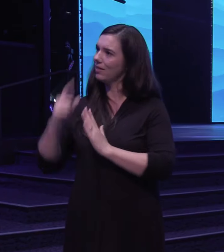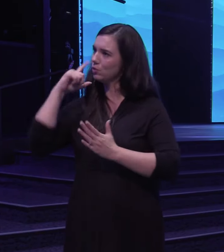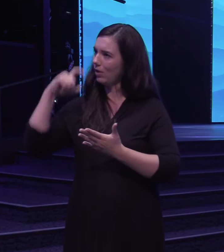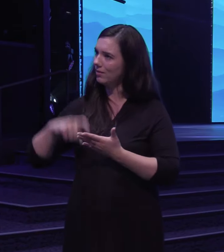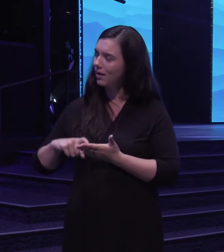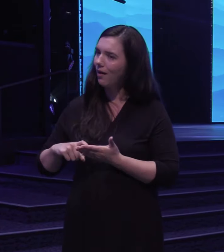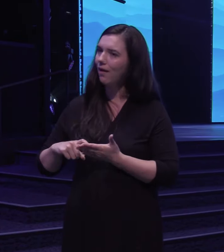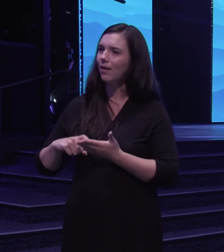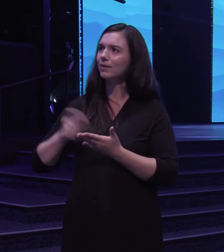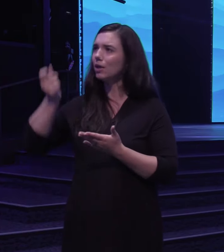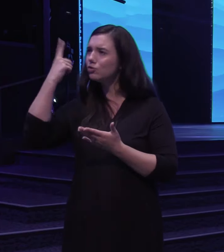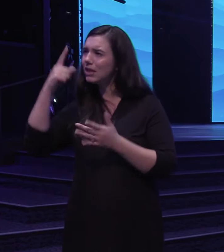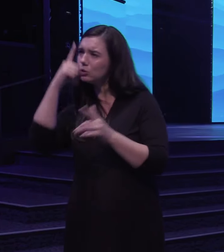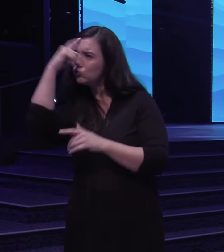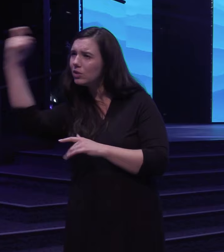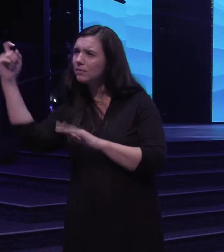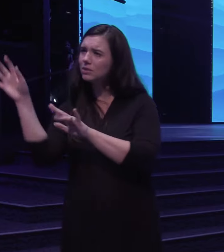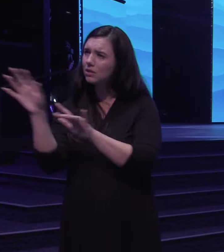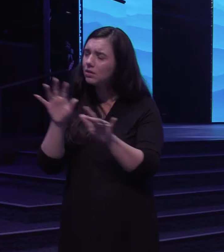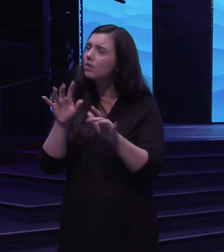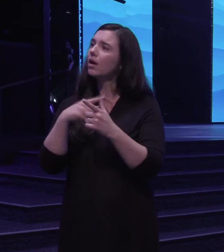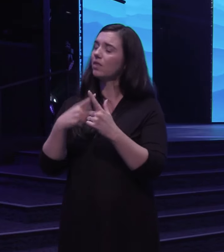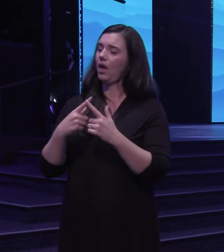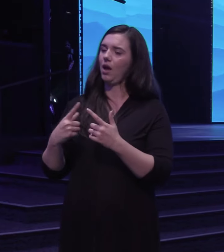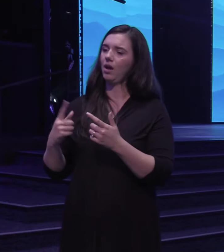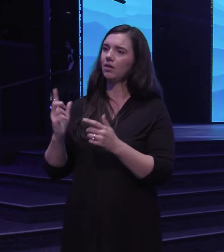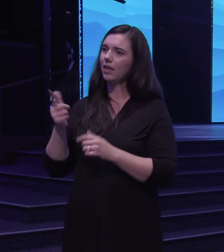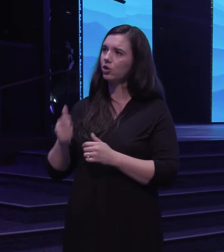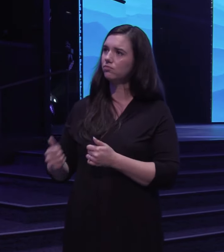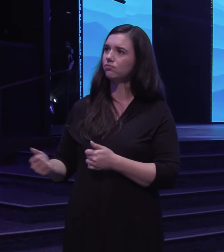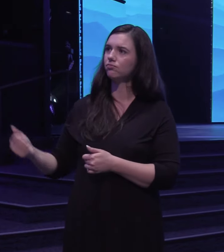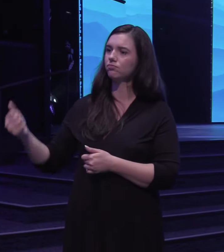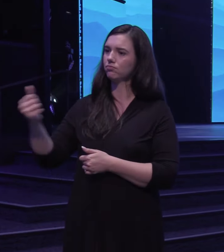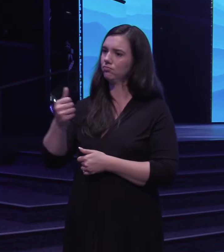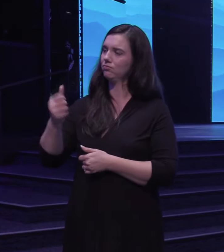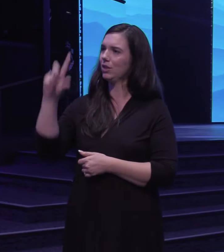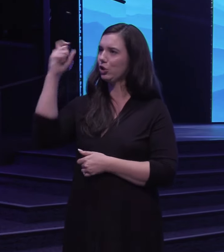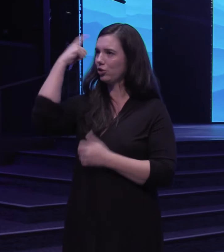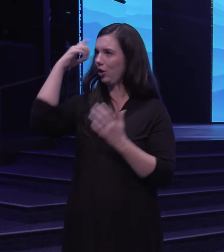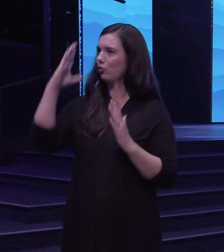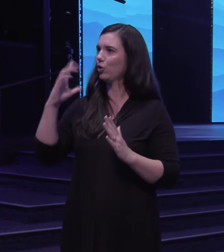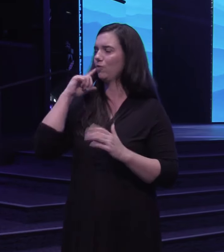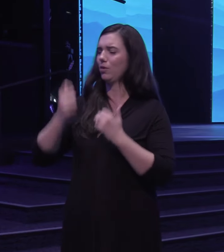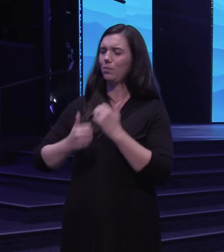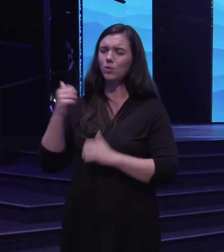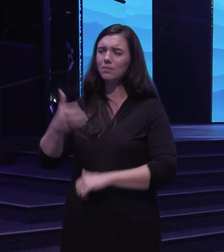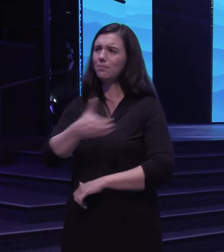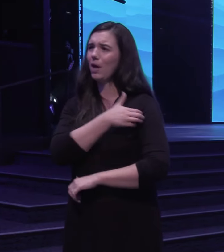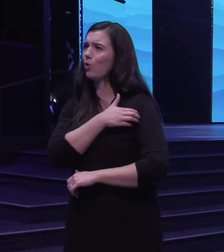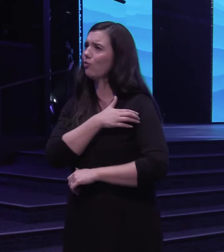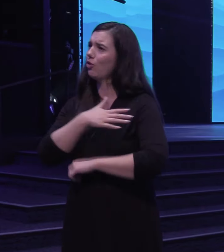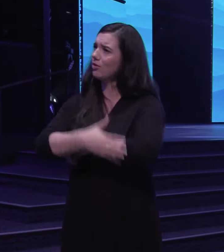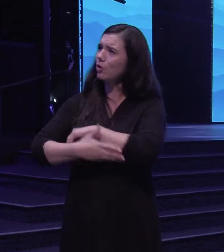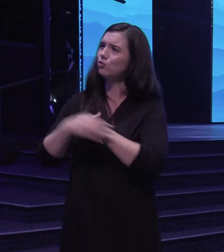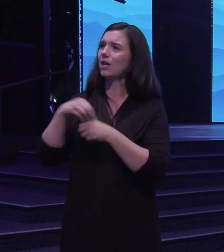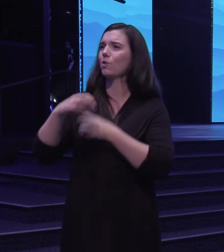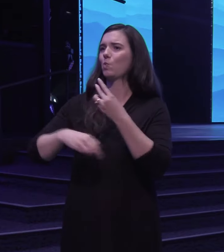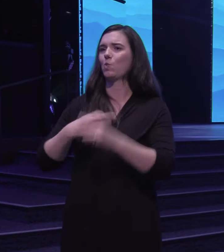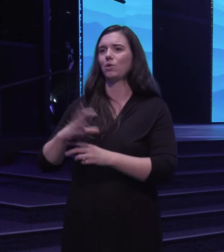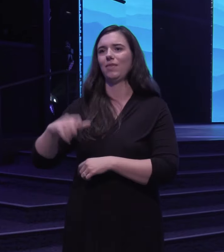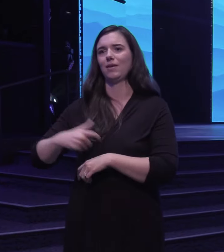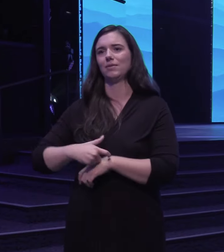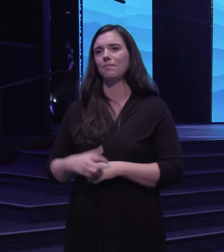recognized, interpreting dreams, and ends up as the governor of the most powerful nation in the world at